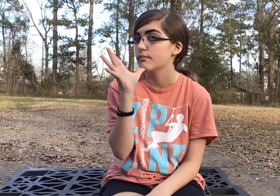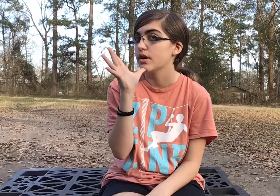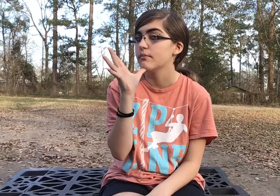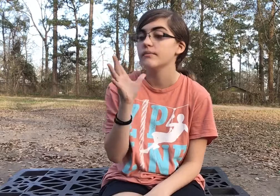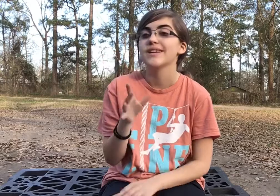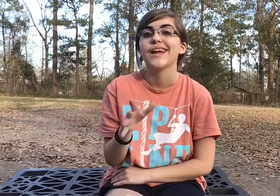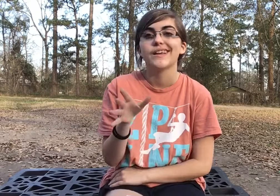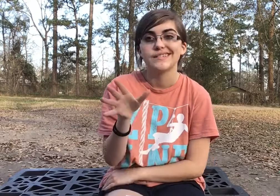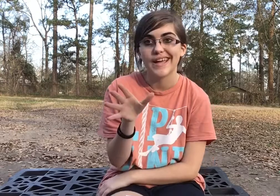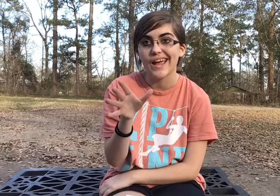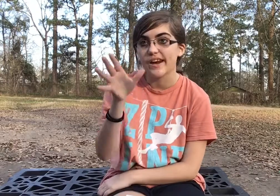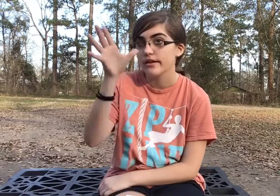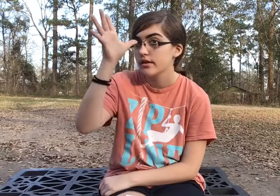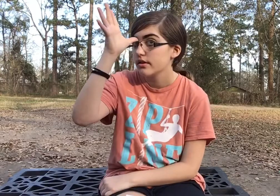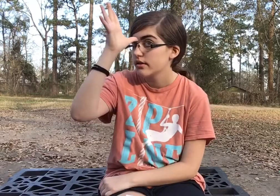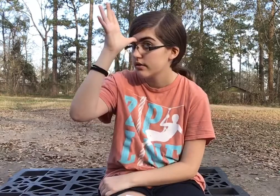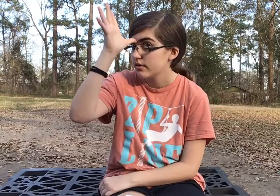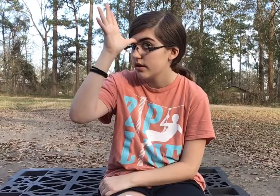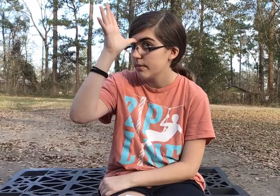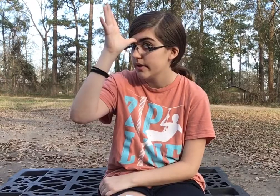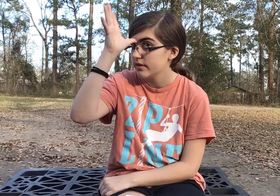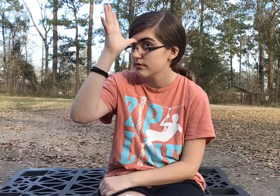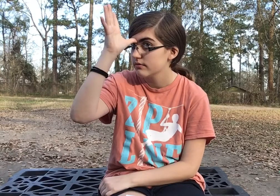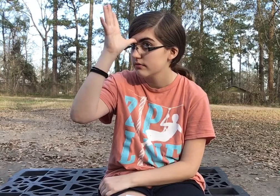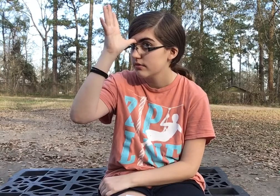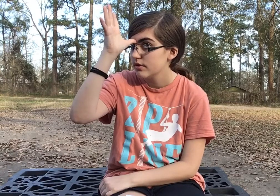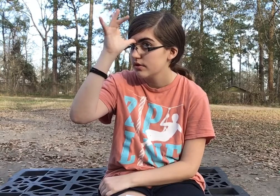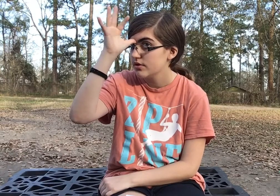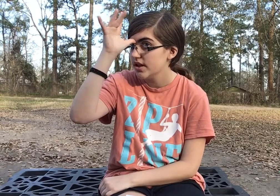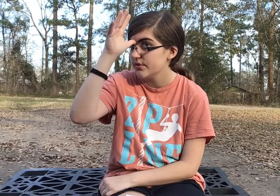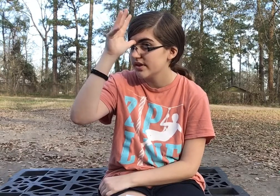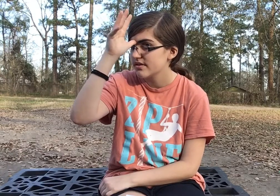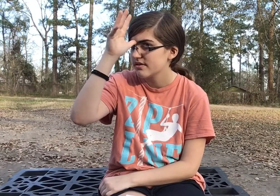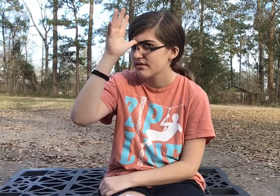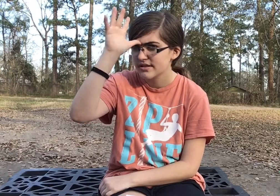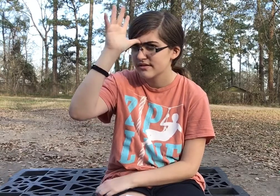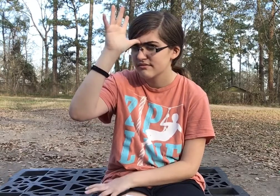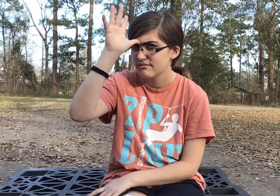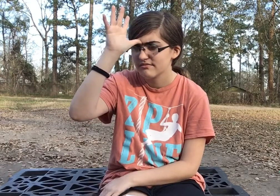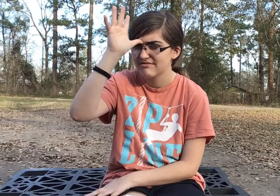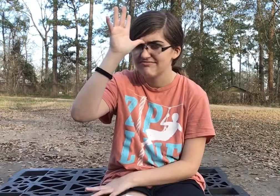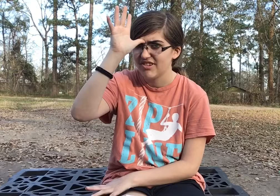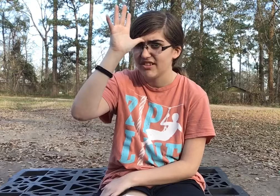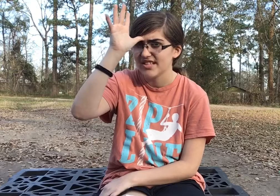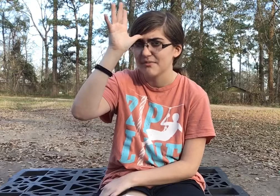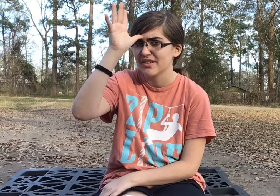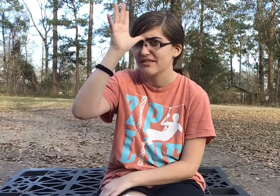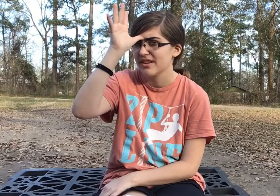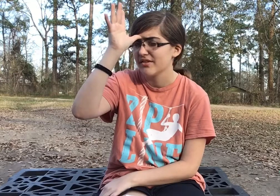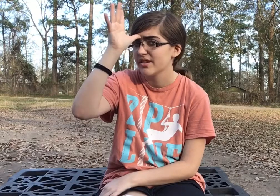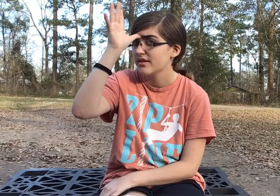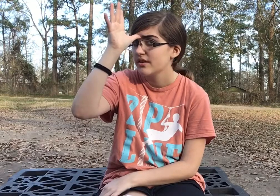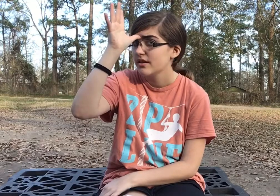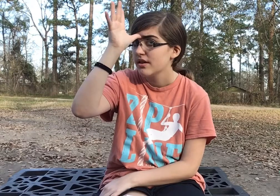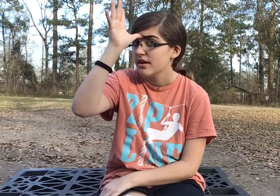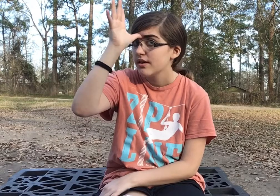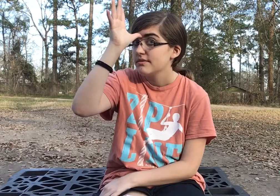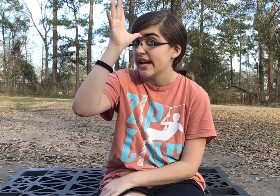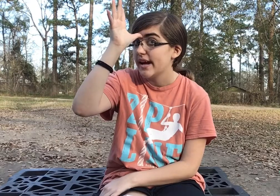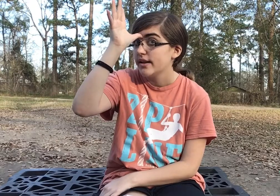mom. Dad up here. Do not do this. It's not the same thing, I don't think. Dad,